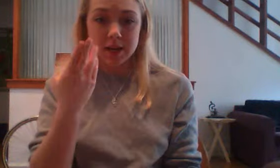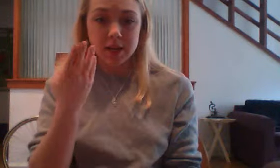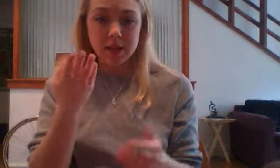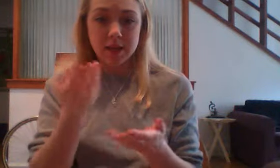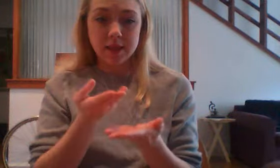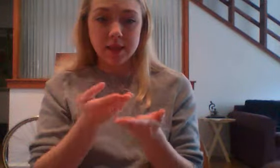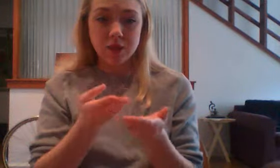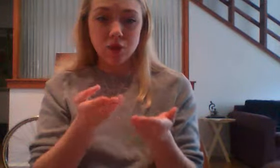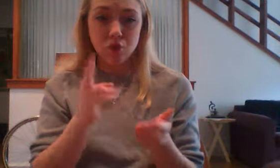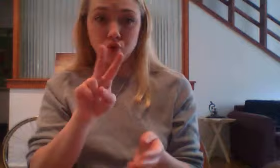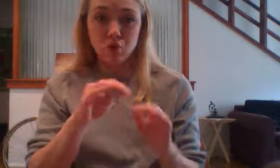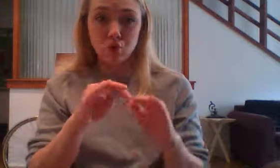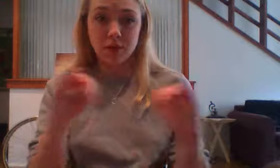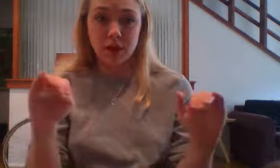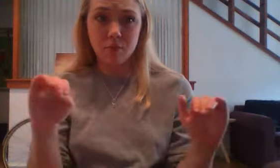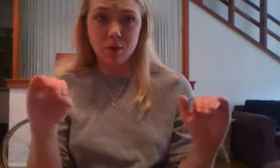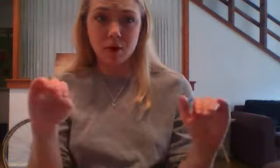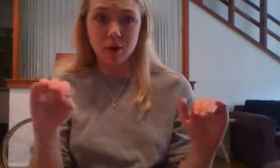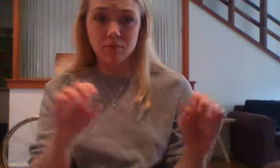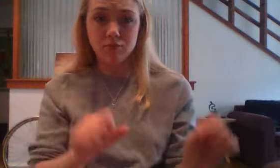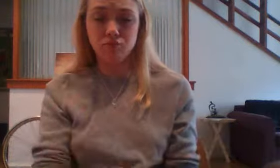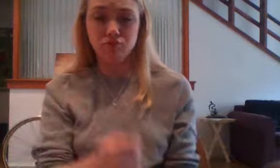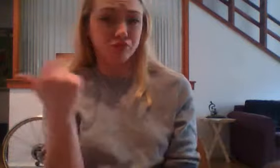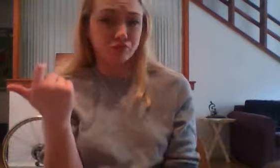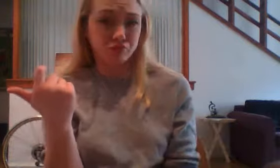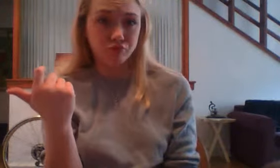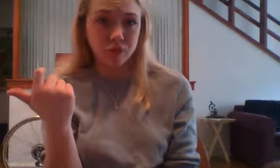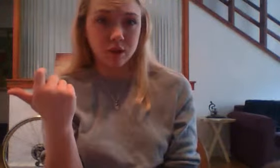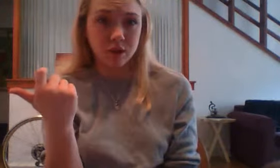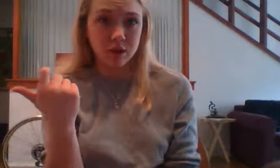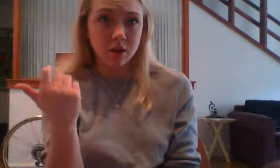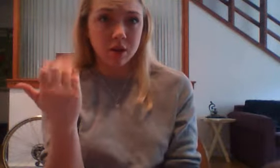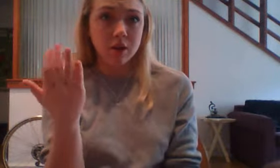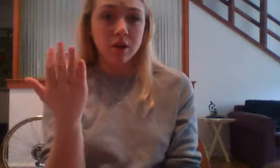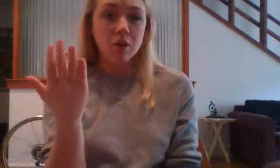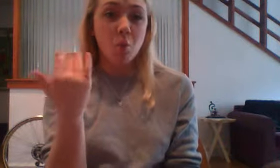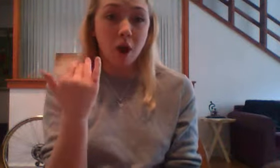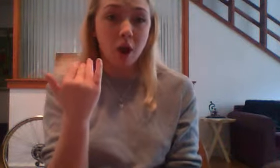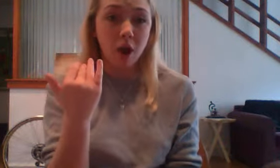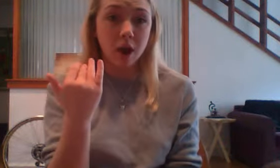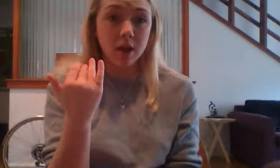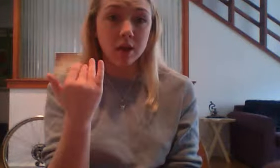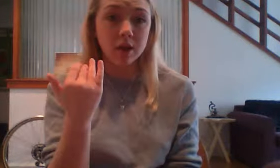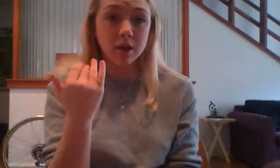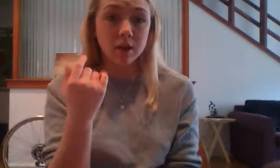when you design your site and then do a text only, you have two jobs to do. You update it on one, and you just go to the text only